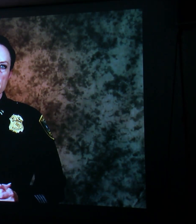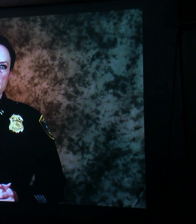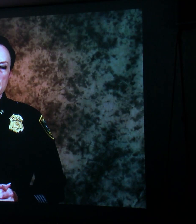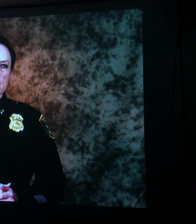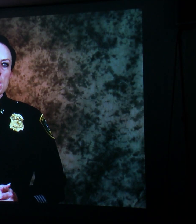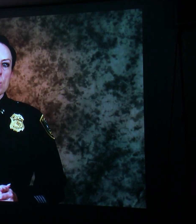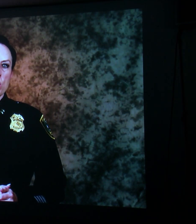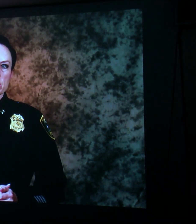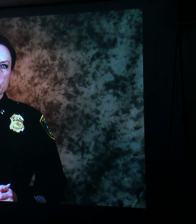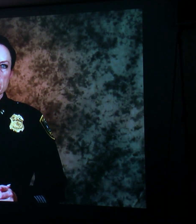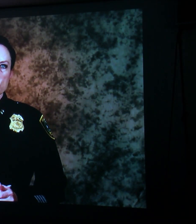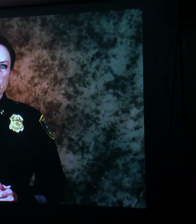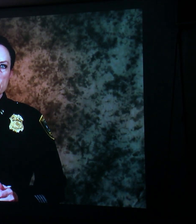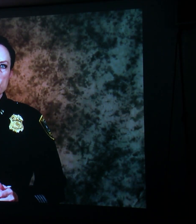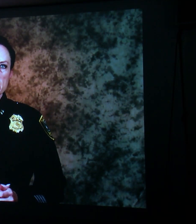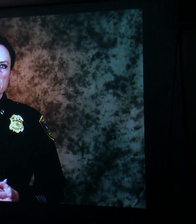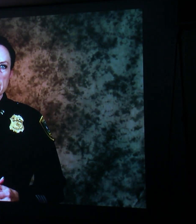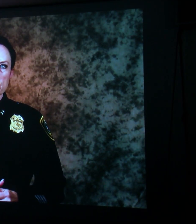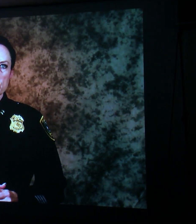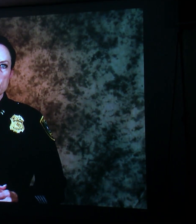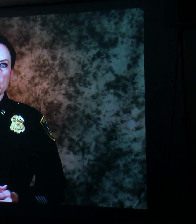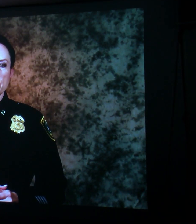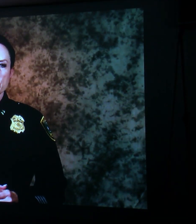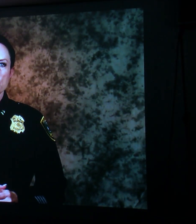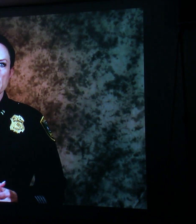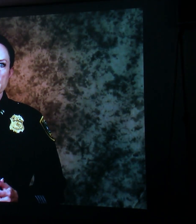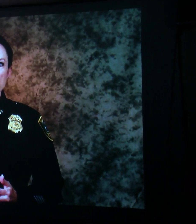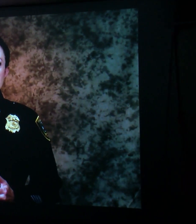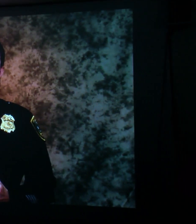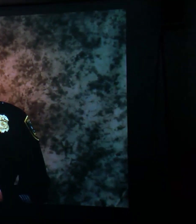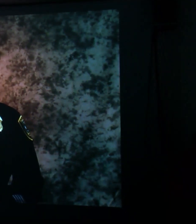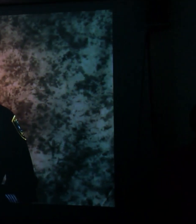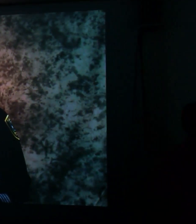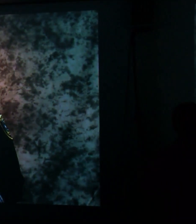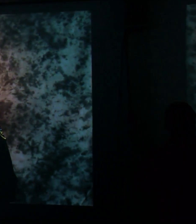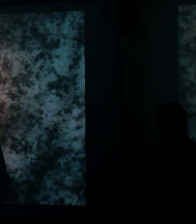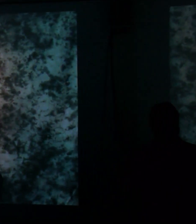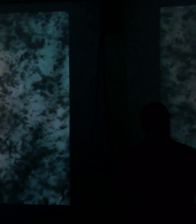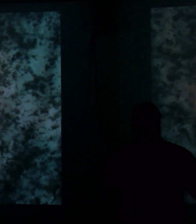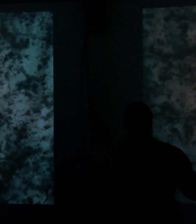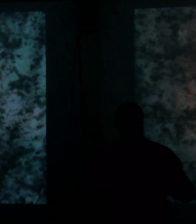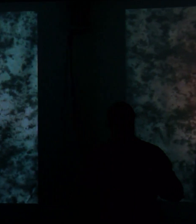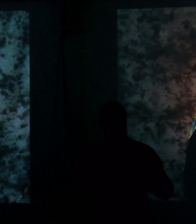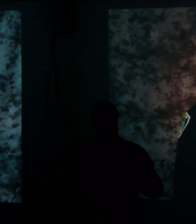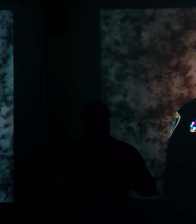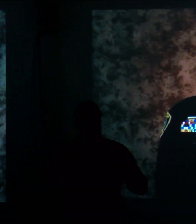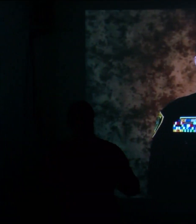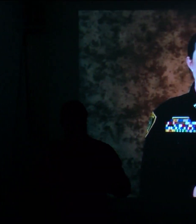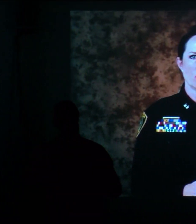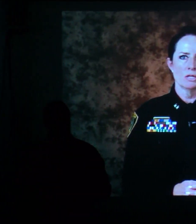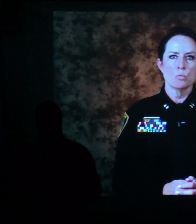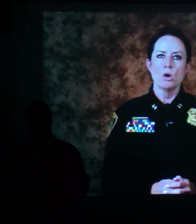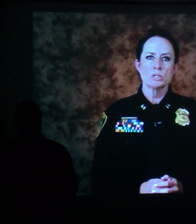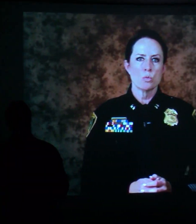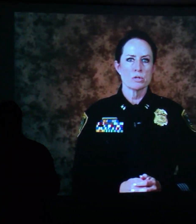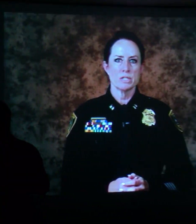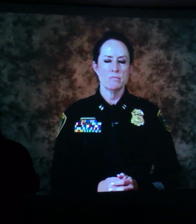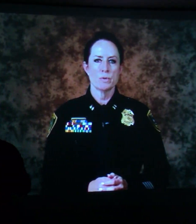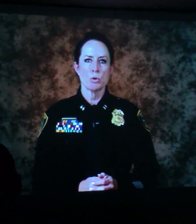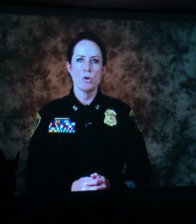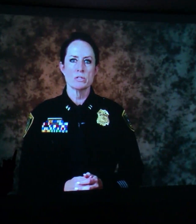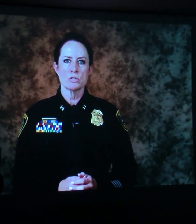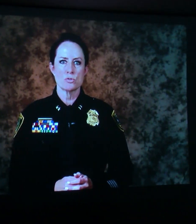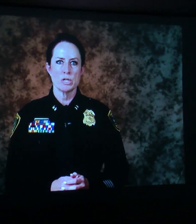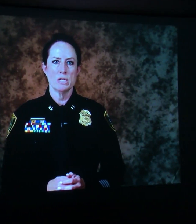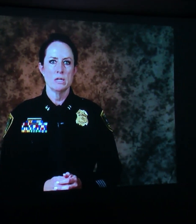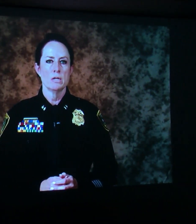Bissonnet. Approximately 22 minutes later, while officers were interviewing the occupants of the vehicle, a male, Zaquan Gullett, walked towards them